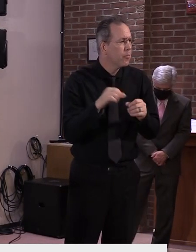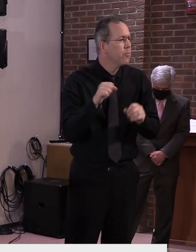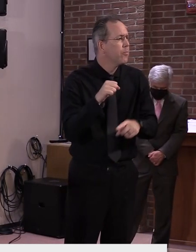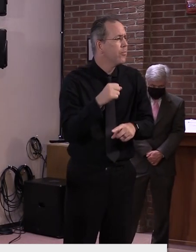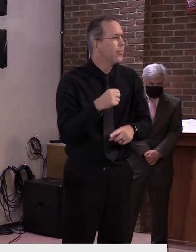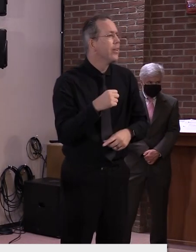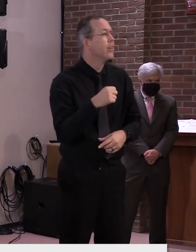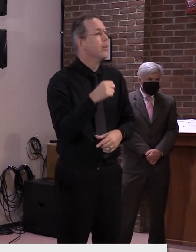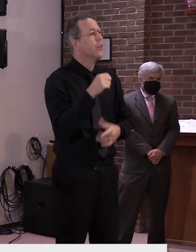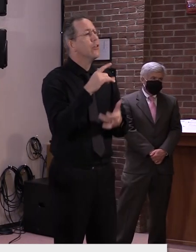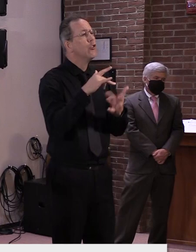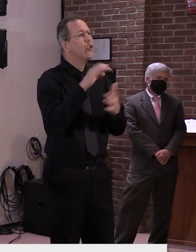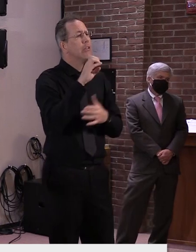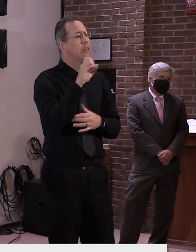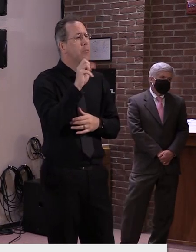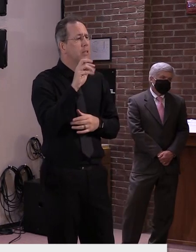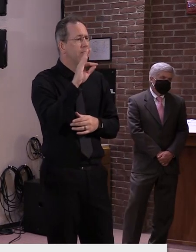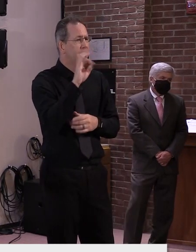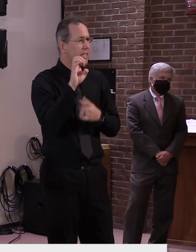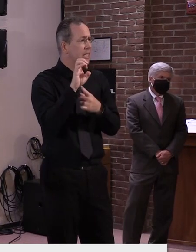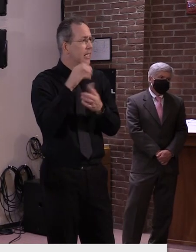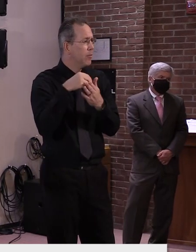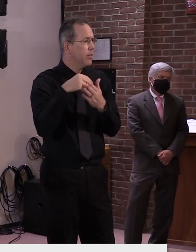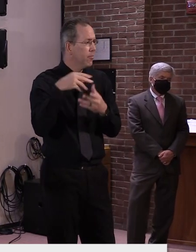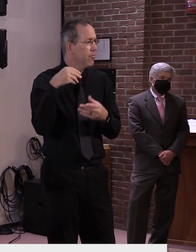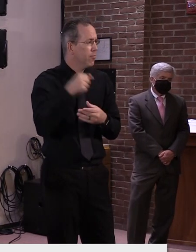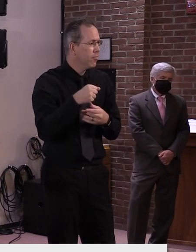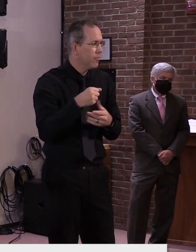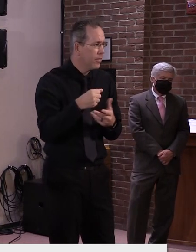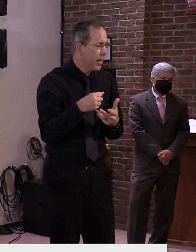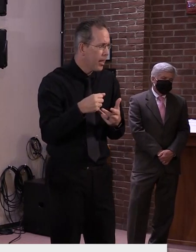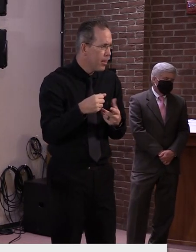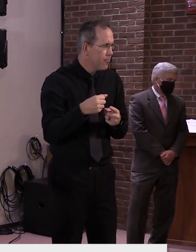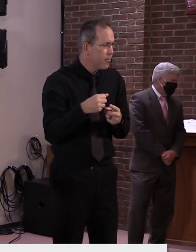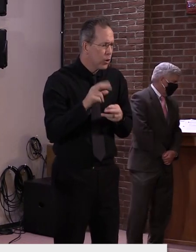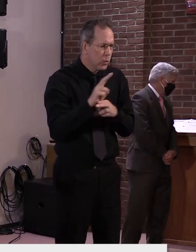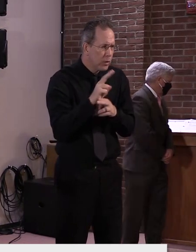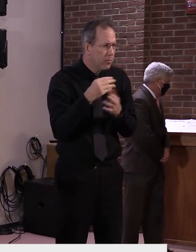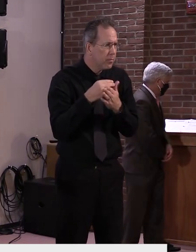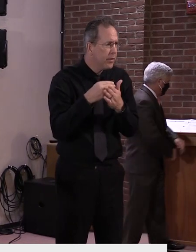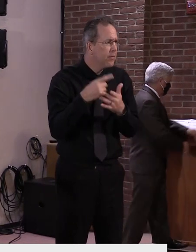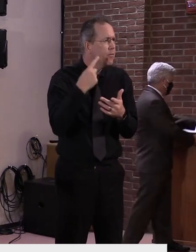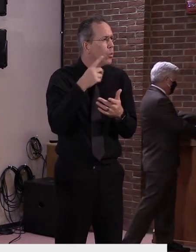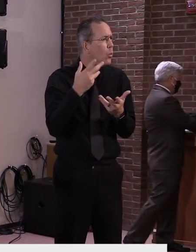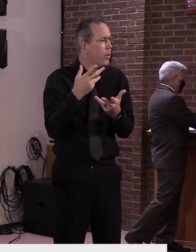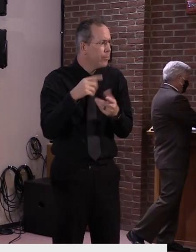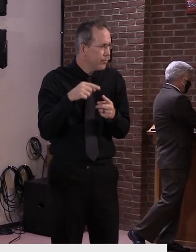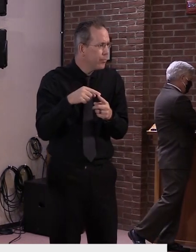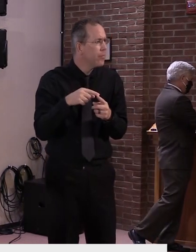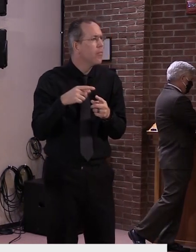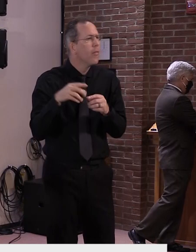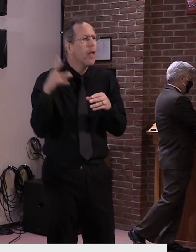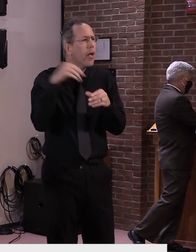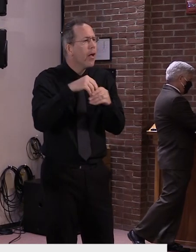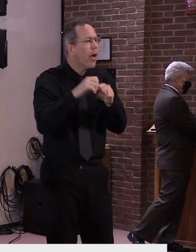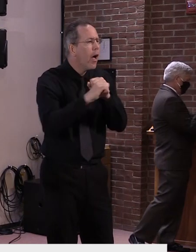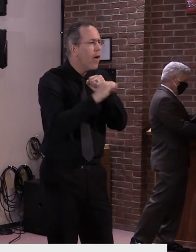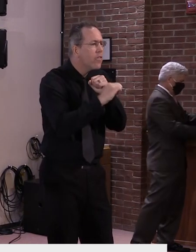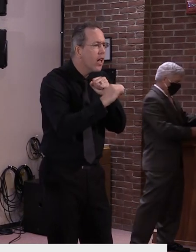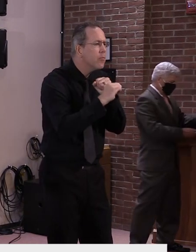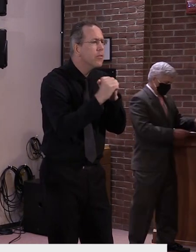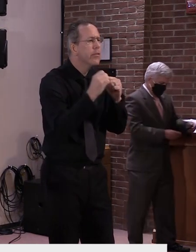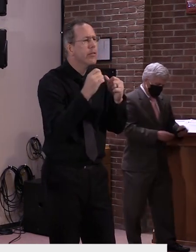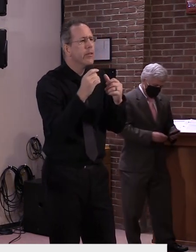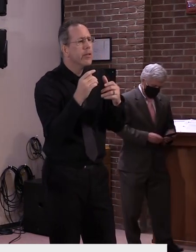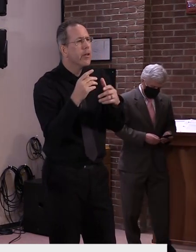for travel to broadly share our quarantine and our cross-state travel policies.